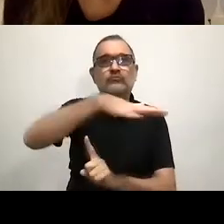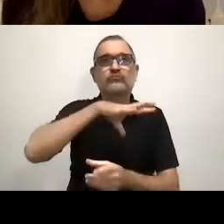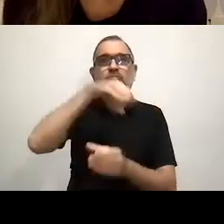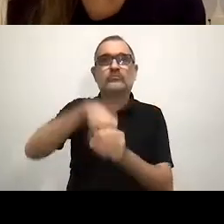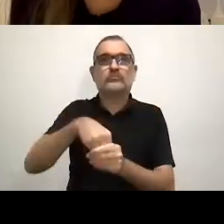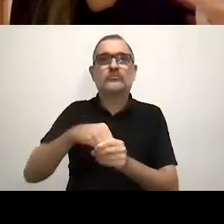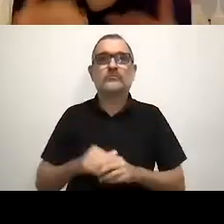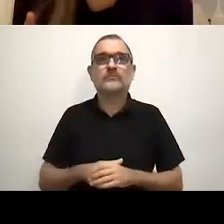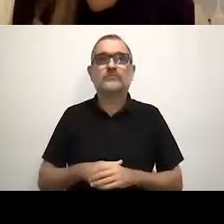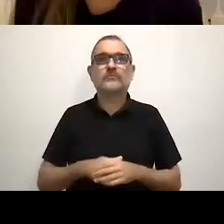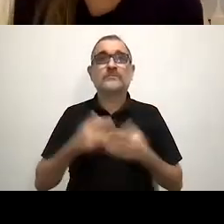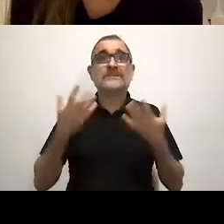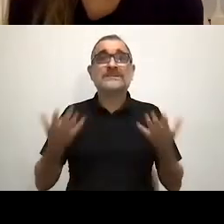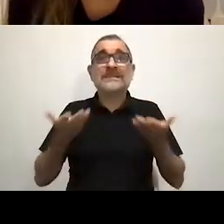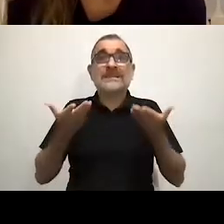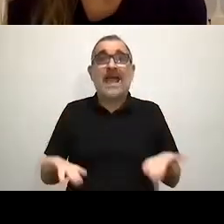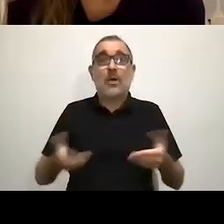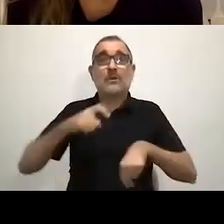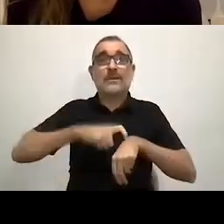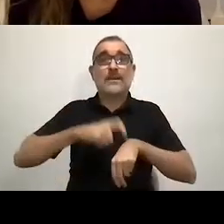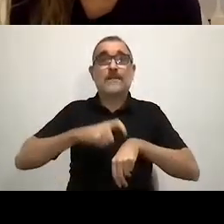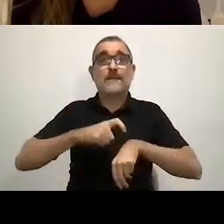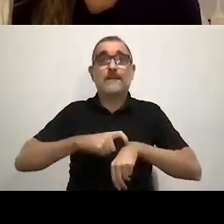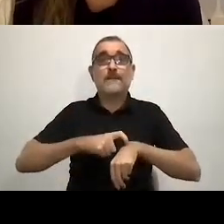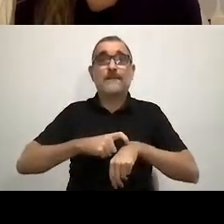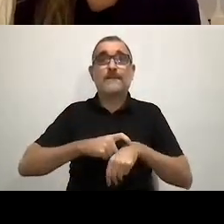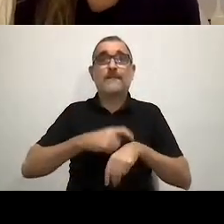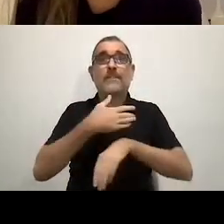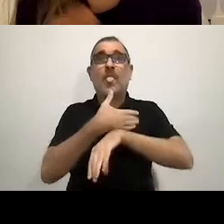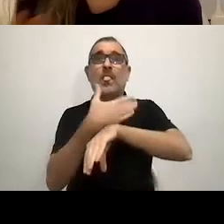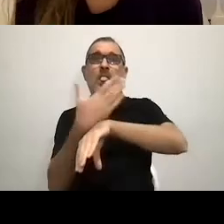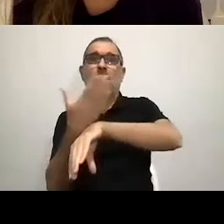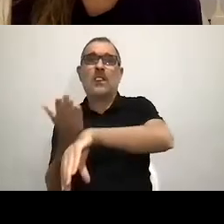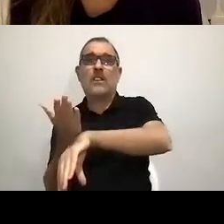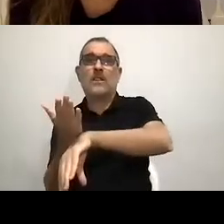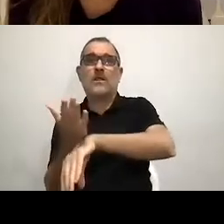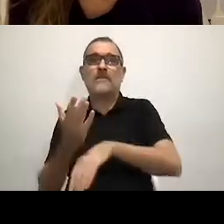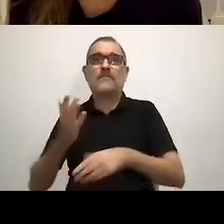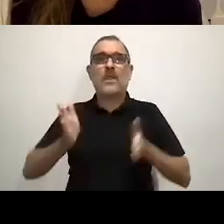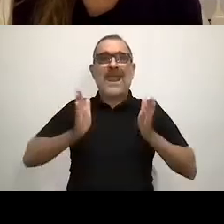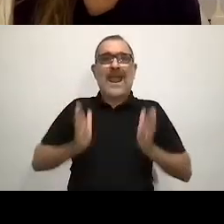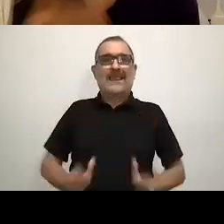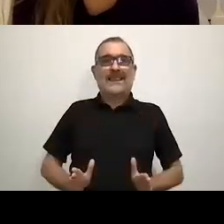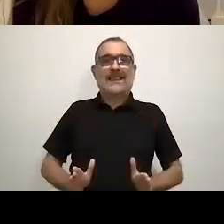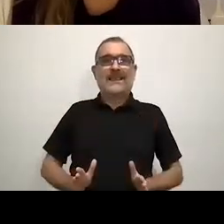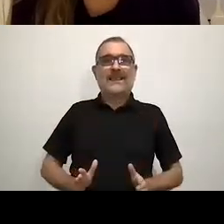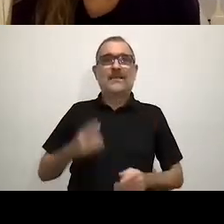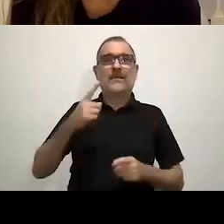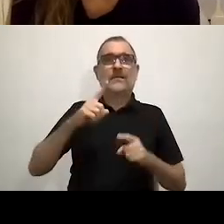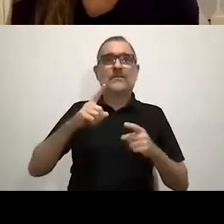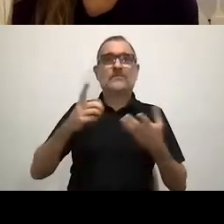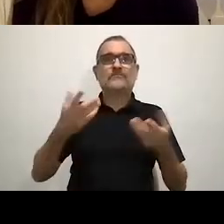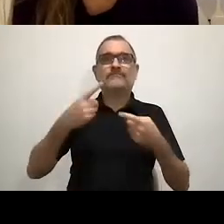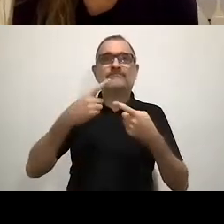I won't explain more of the details of the Code of Conduct, but I can definitely email that out. So if you want a copy of the Code